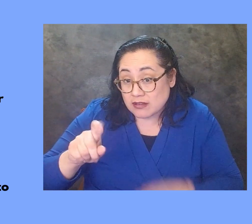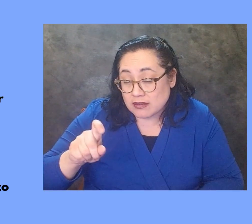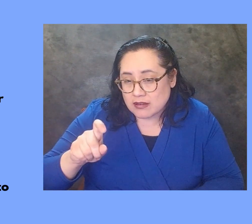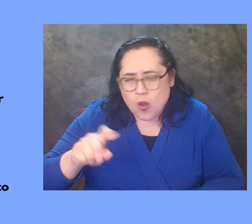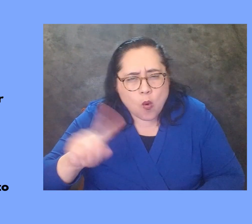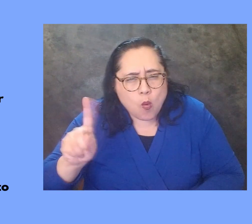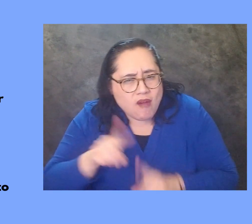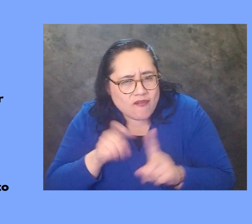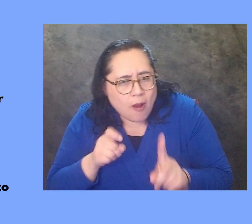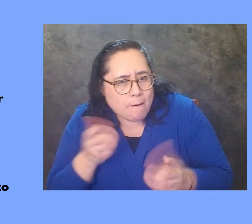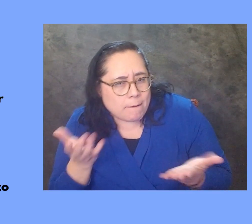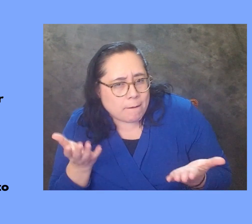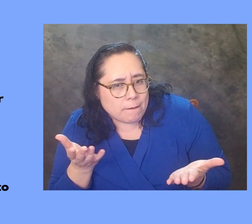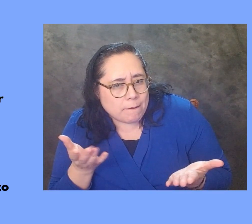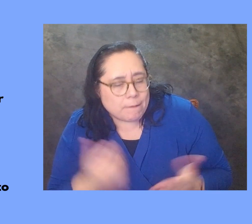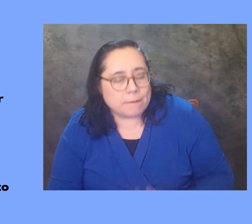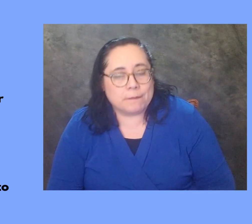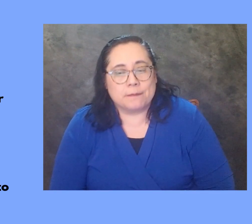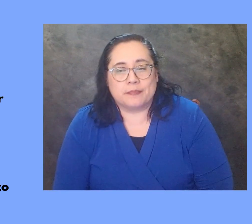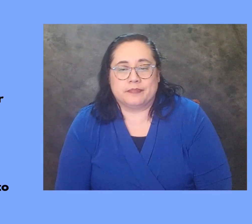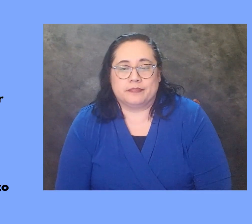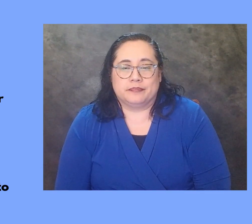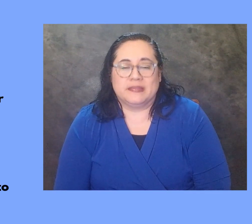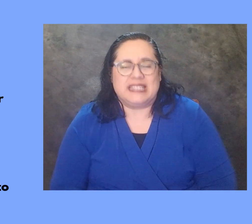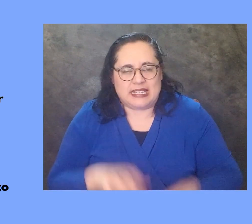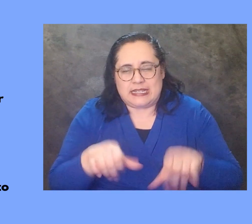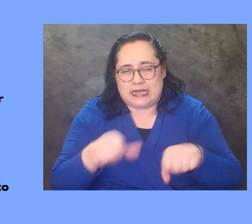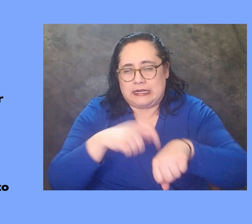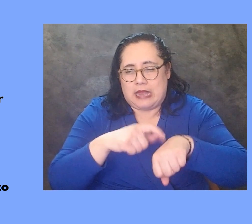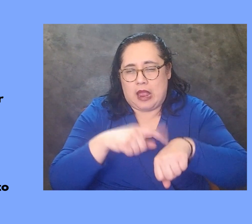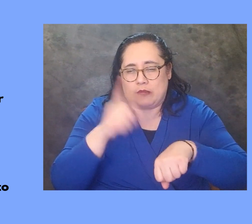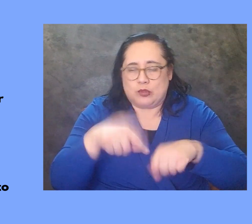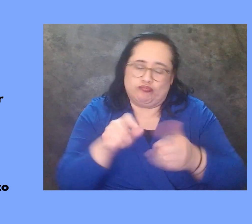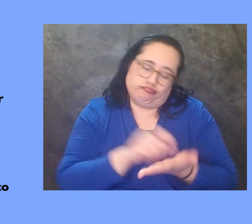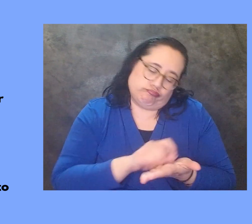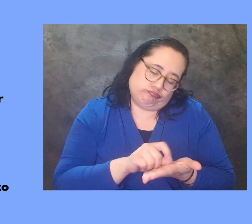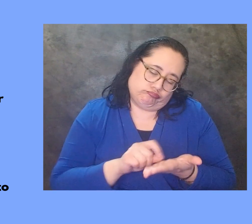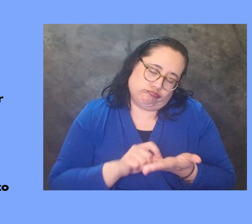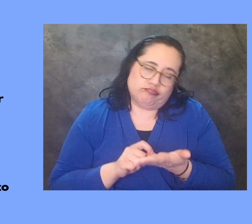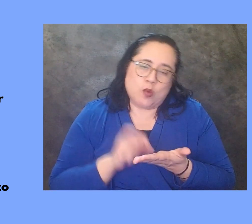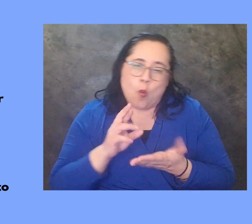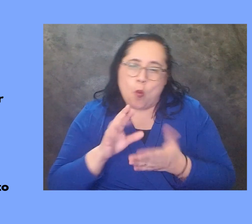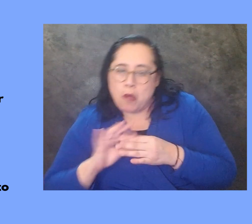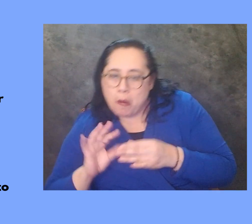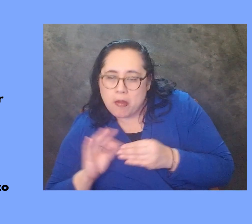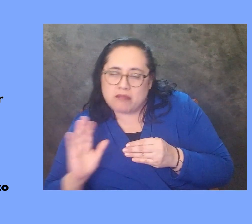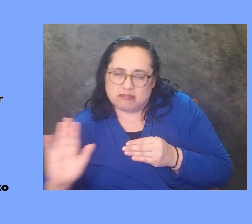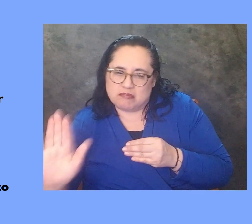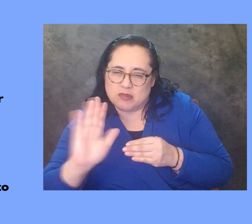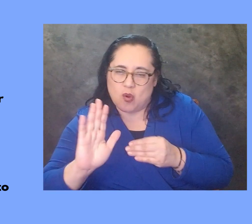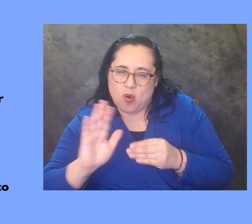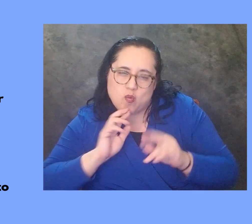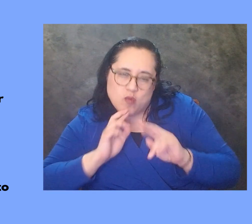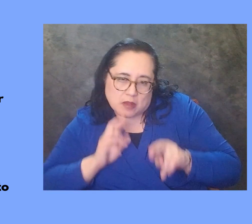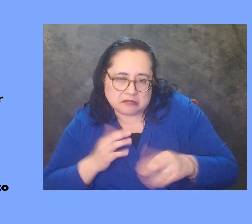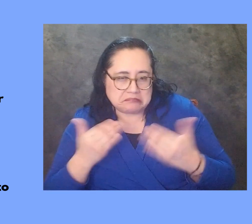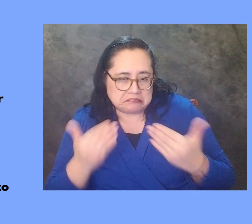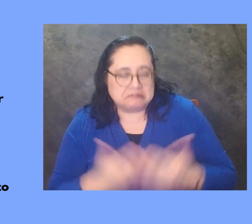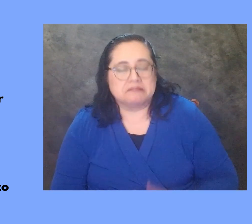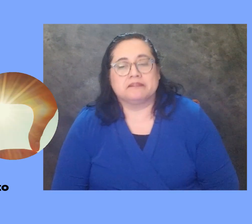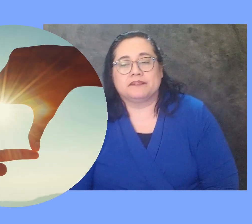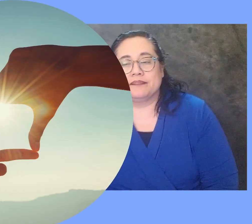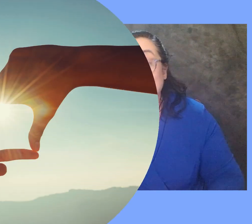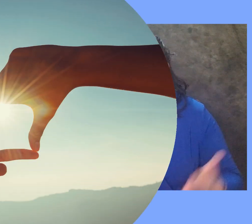to this profession? And if so, where does it come from? Take time to make your entry, your comment, or to